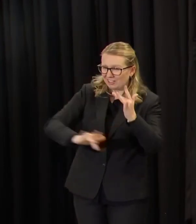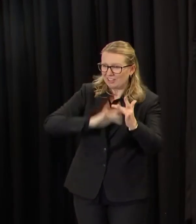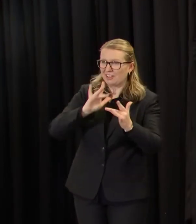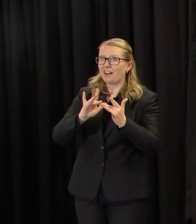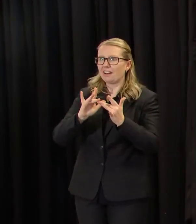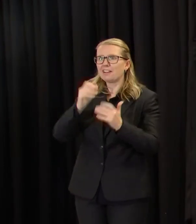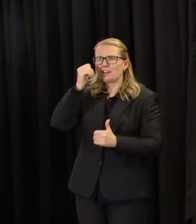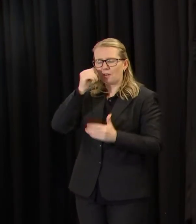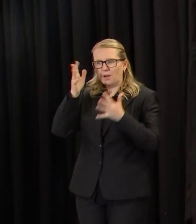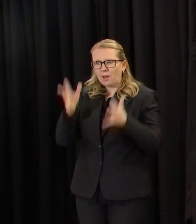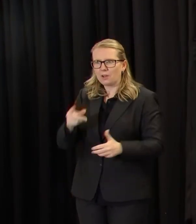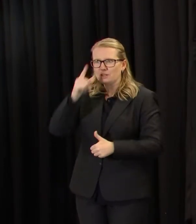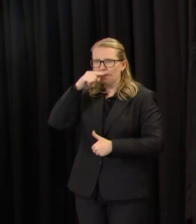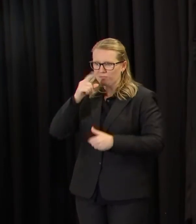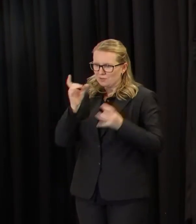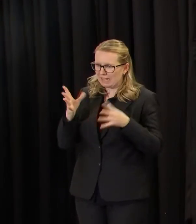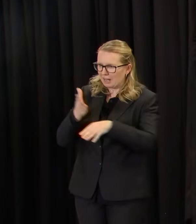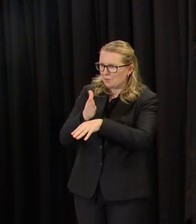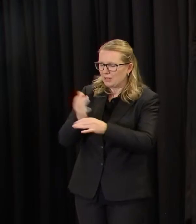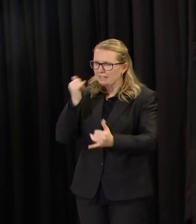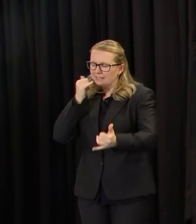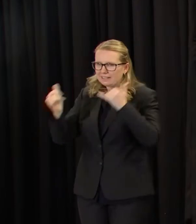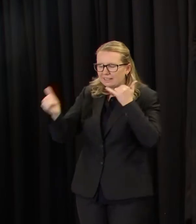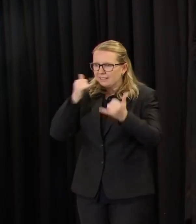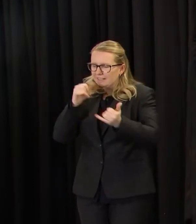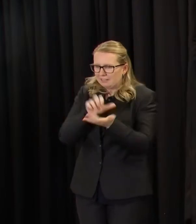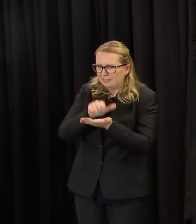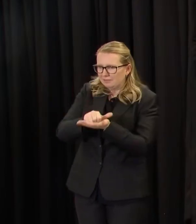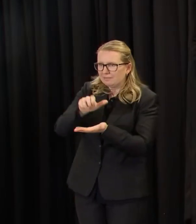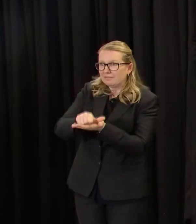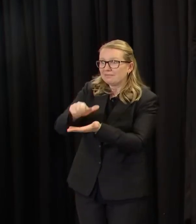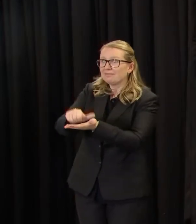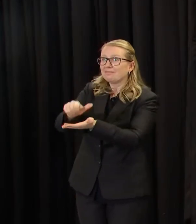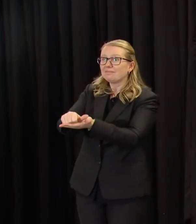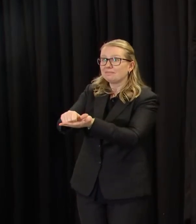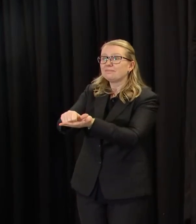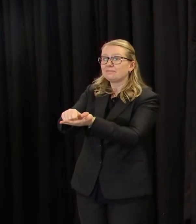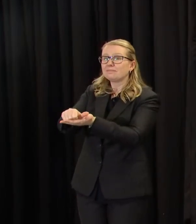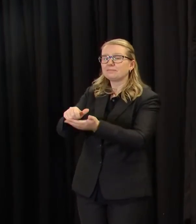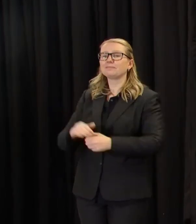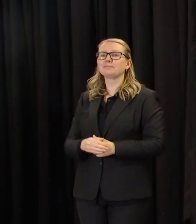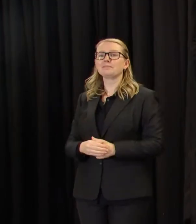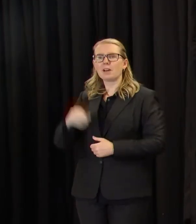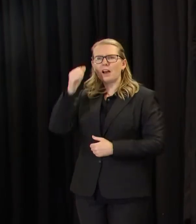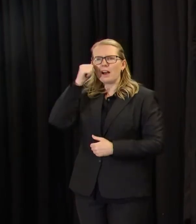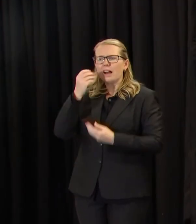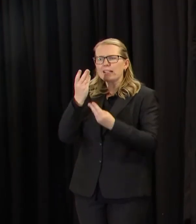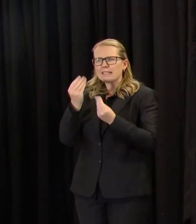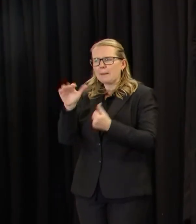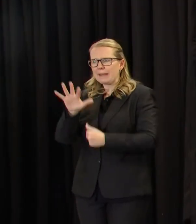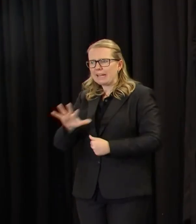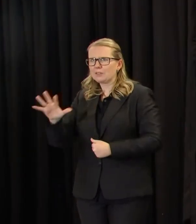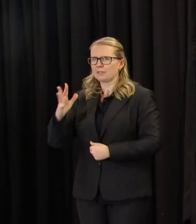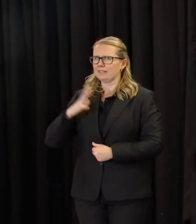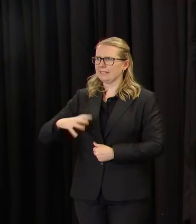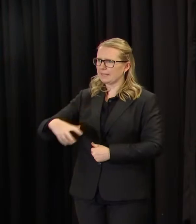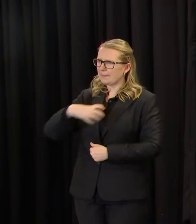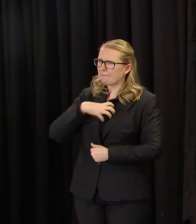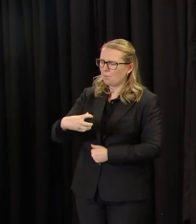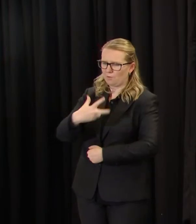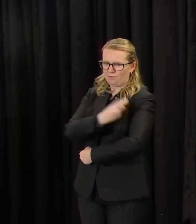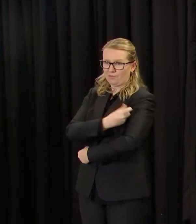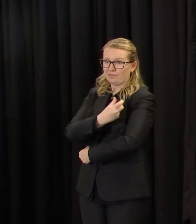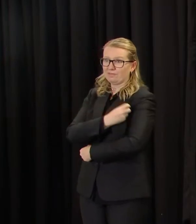of extra call takers. So I don't get this hesitancy stuff. I know there's probably pockets that we'd like to get up higher once we get more supply, but I